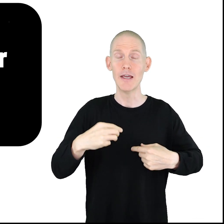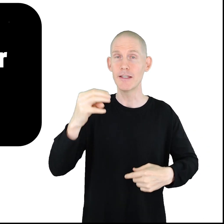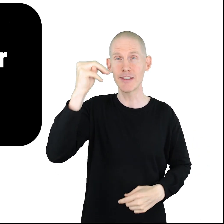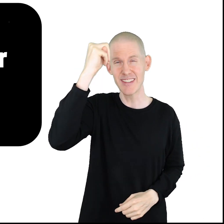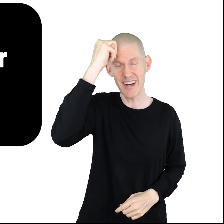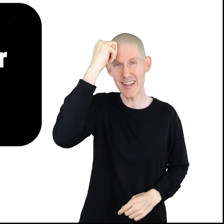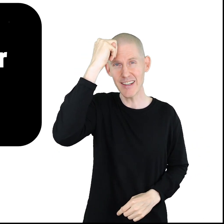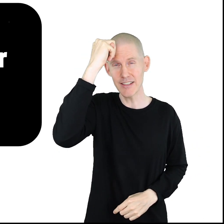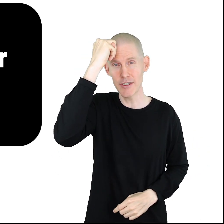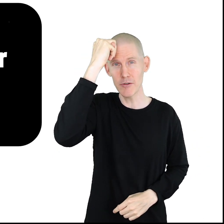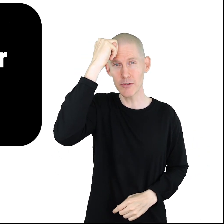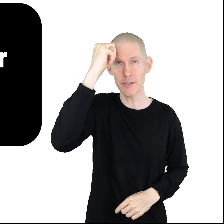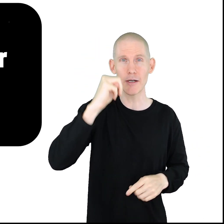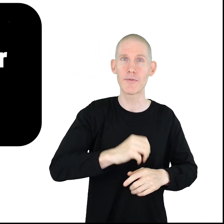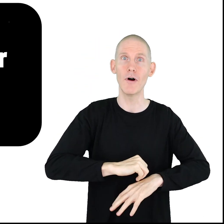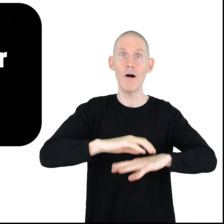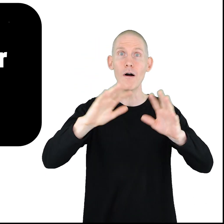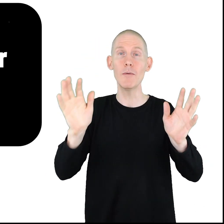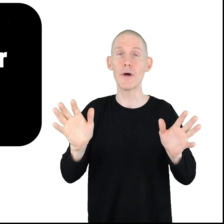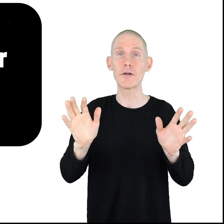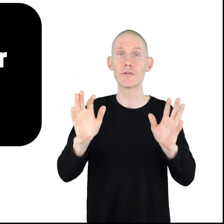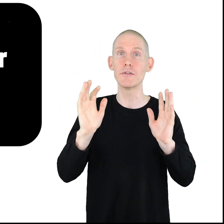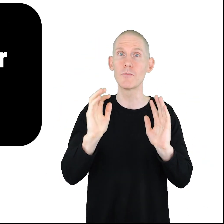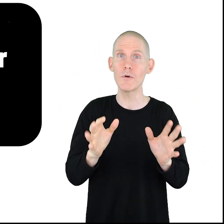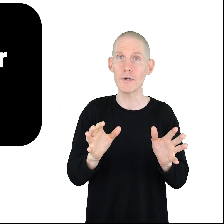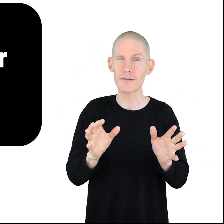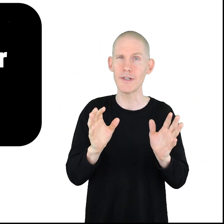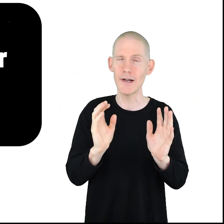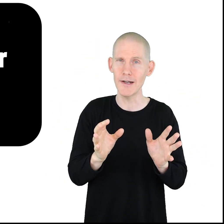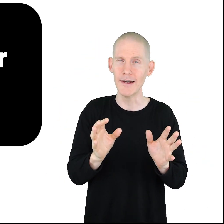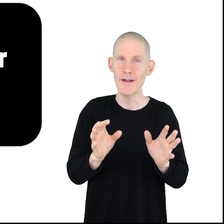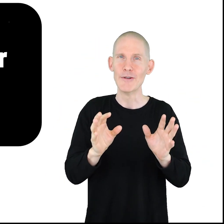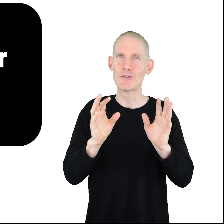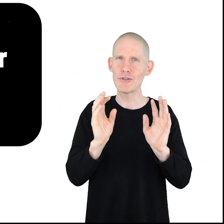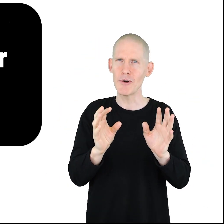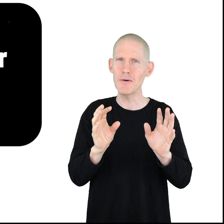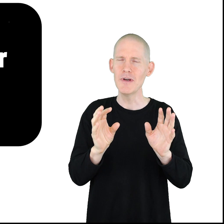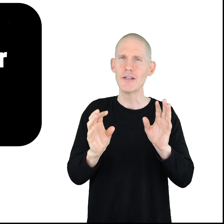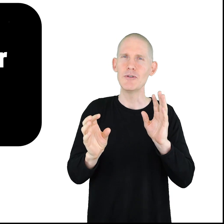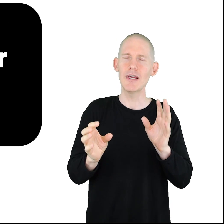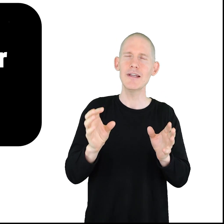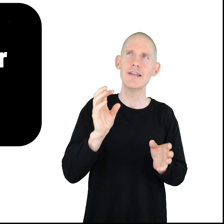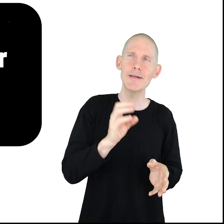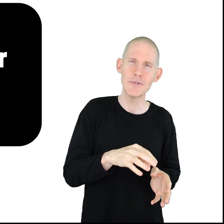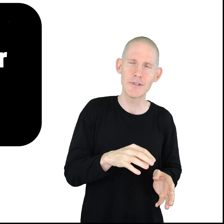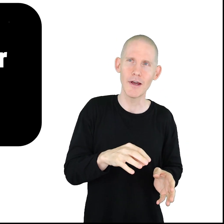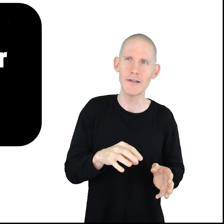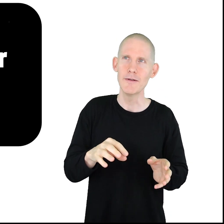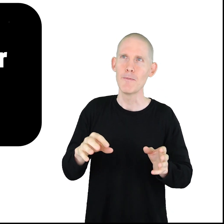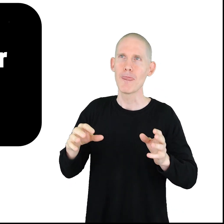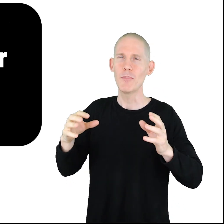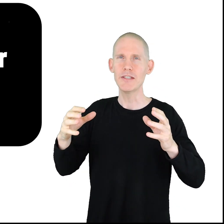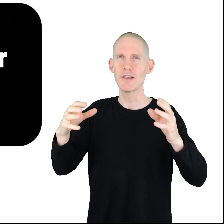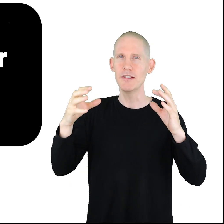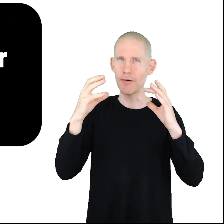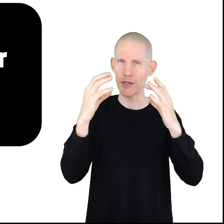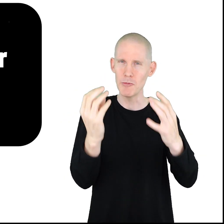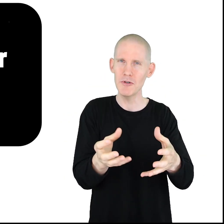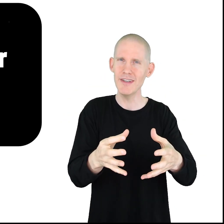This is not like the general sign for all Michaels in the world. Aha. So you get a name sign based on the deaf community,